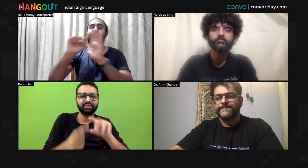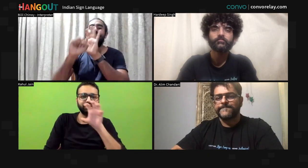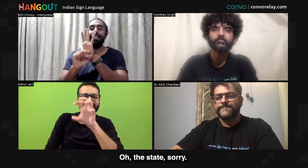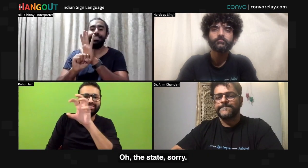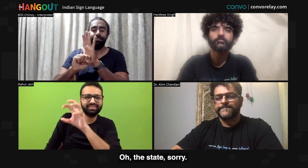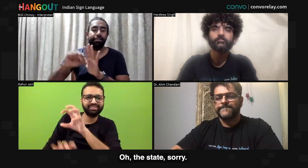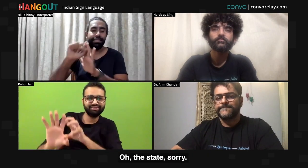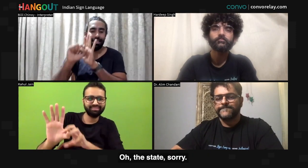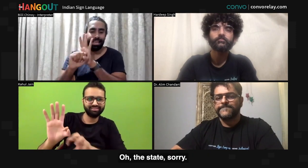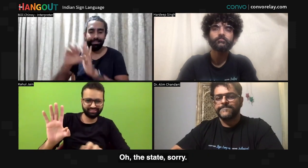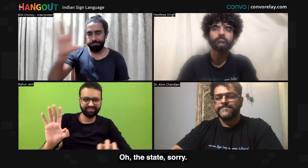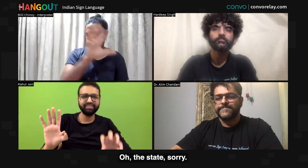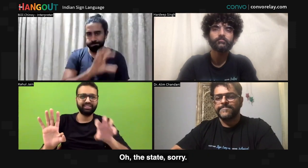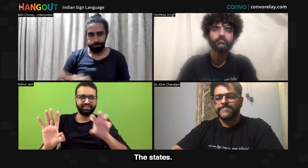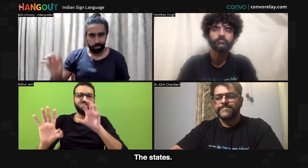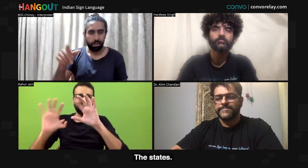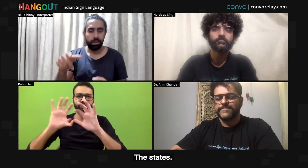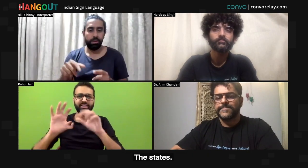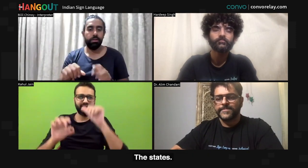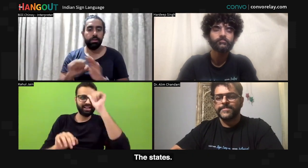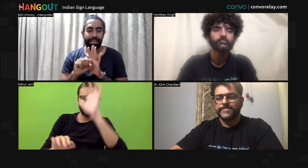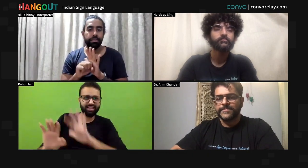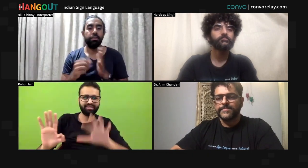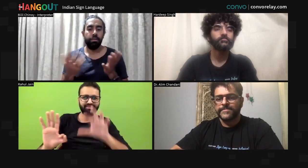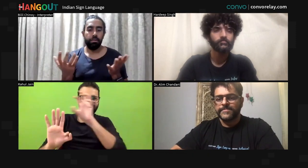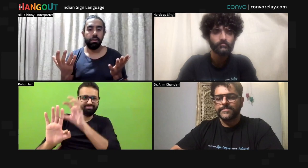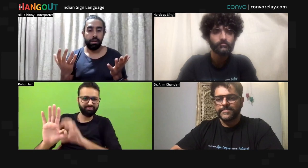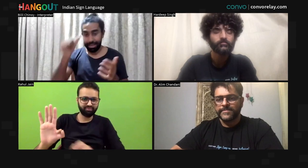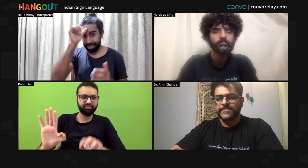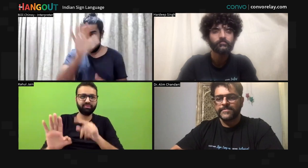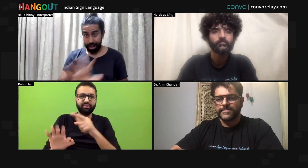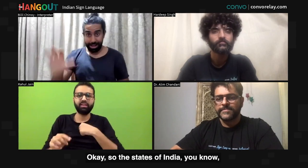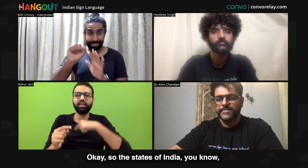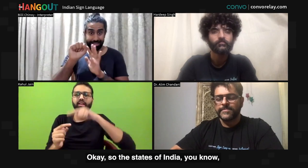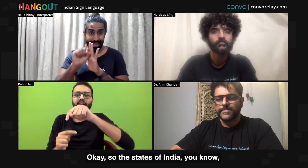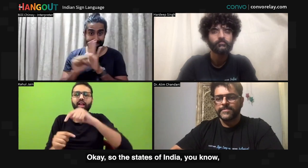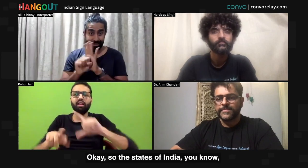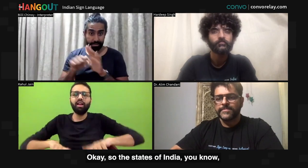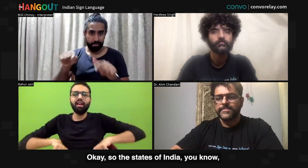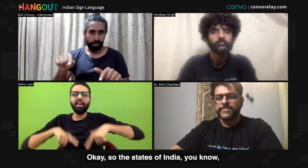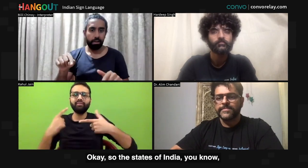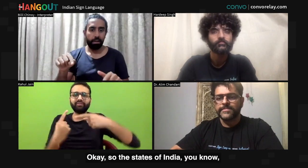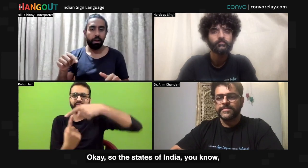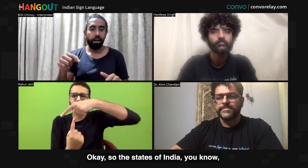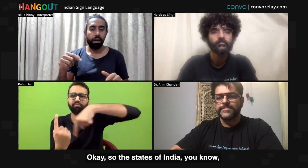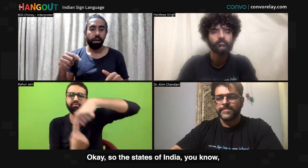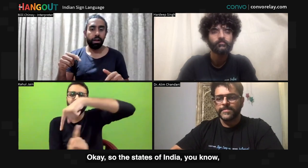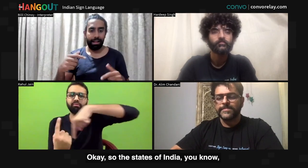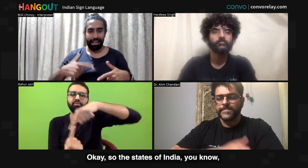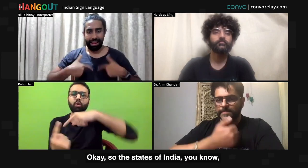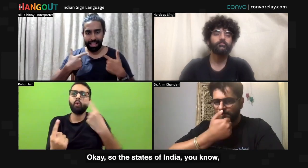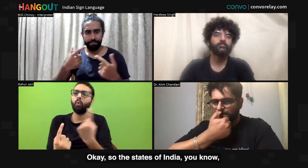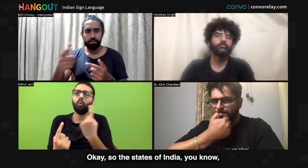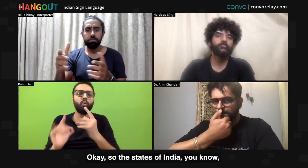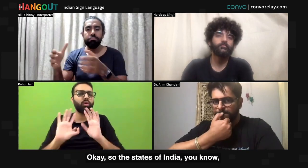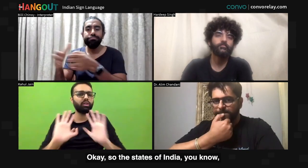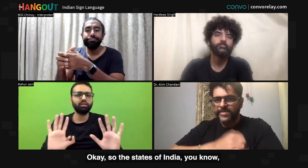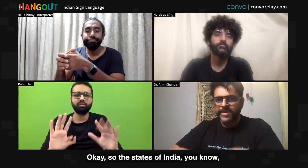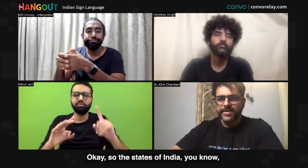Oh, the state. Sorry, the states. Okay, so, the states of India, you